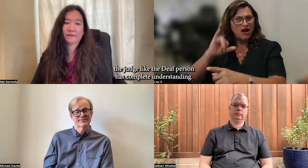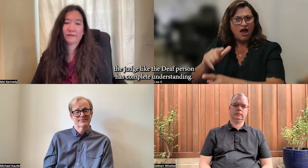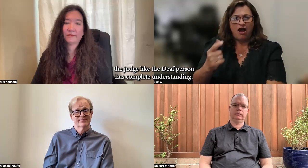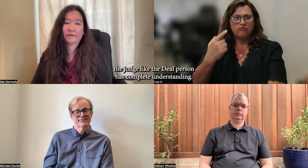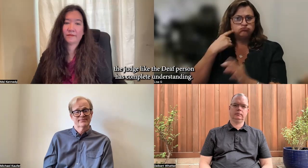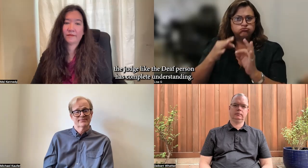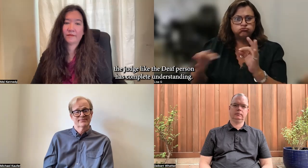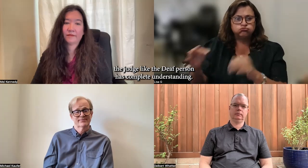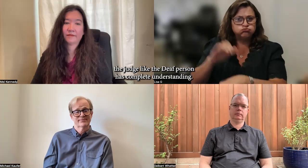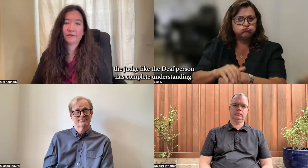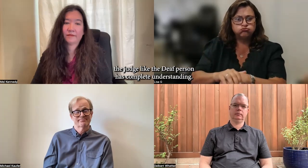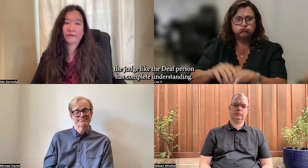has complete understanding.